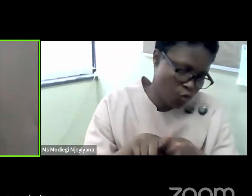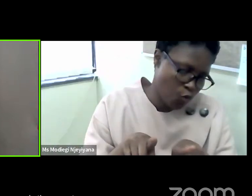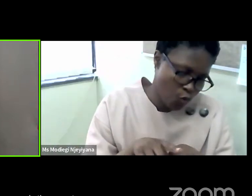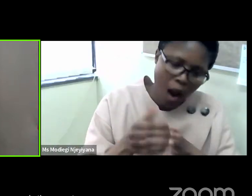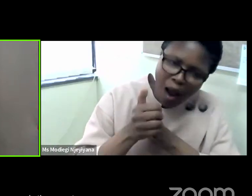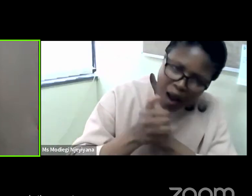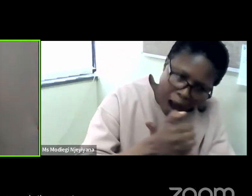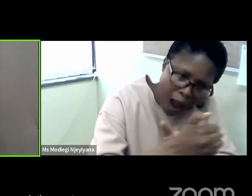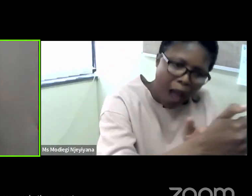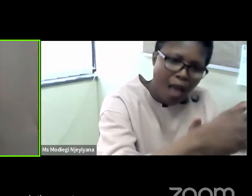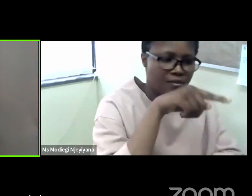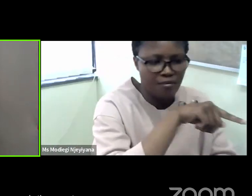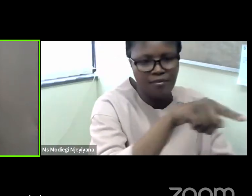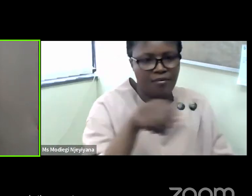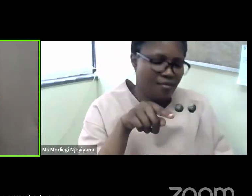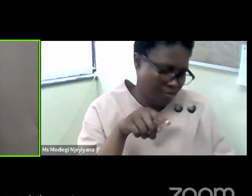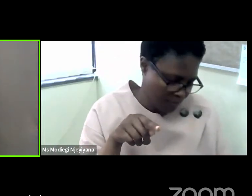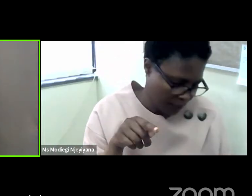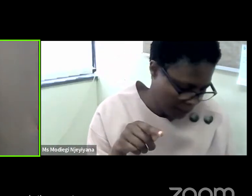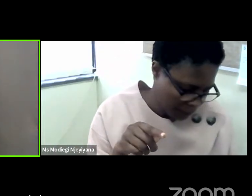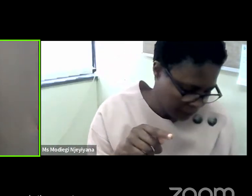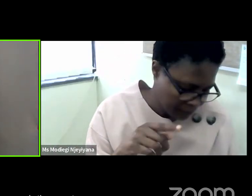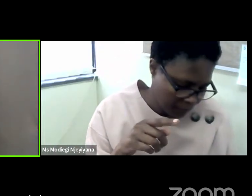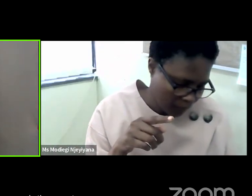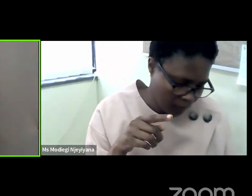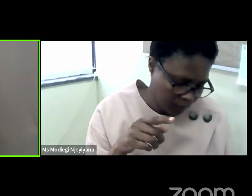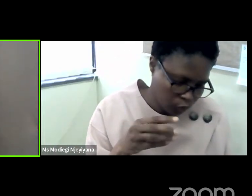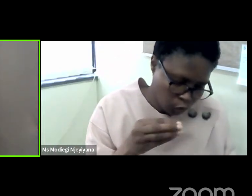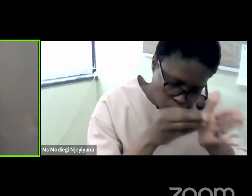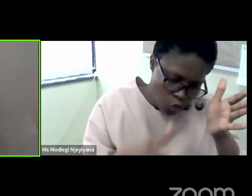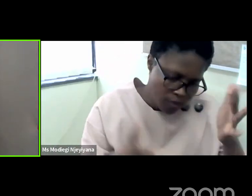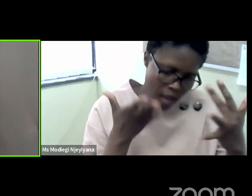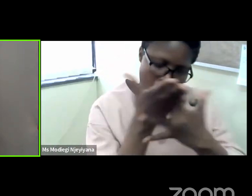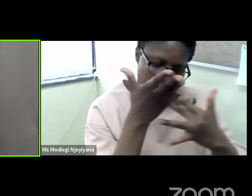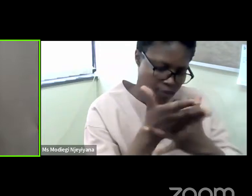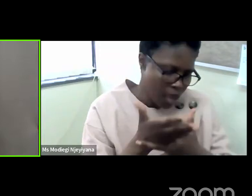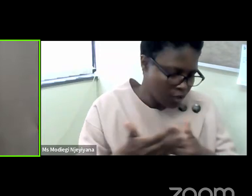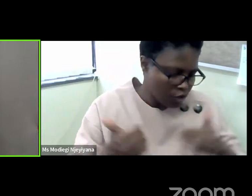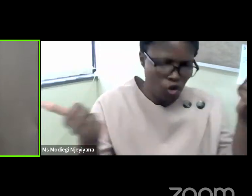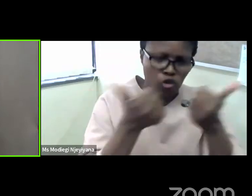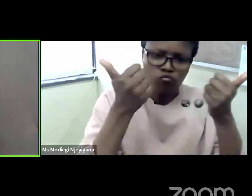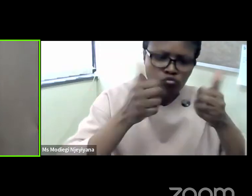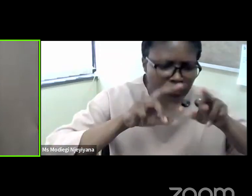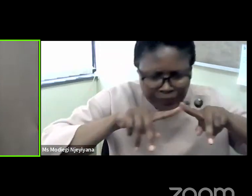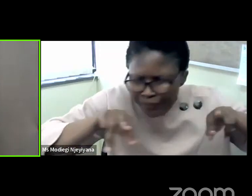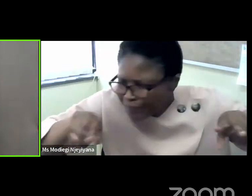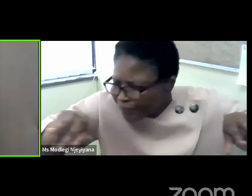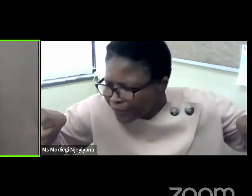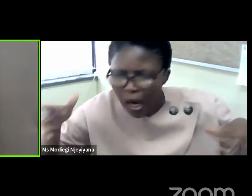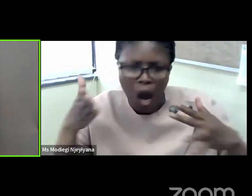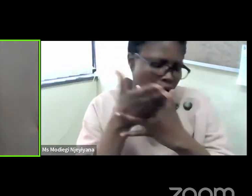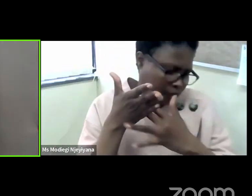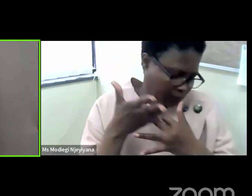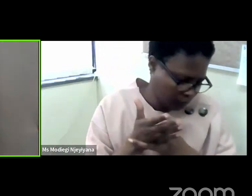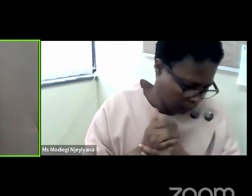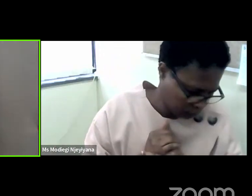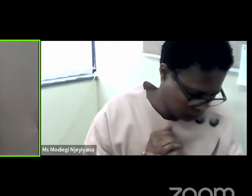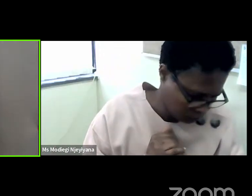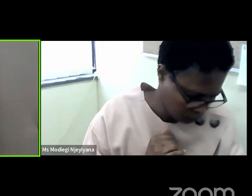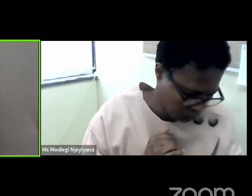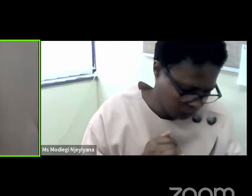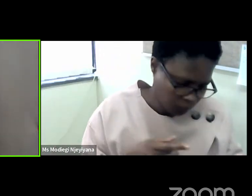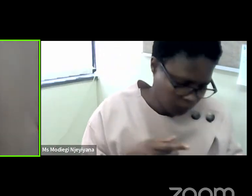look at mental health of our deaf students. They need that support, and that should be accessible to them as well.